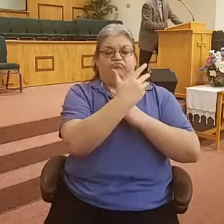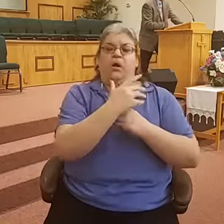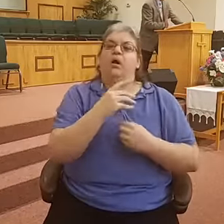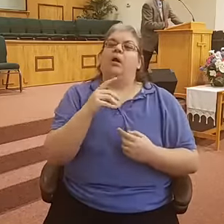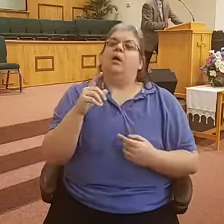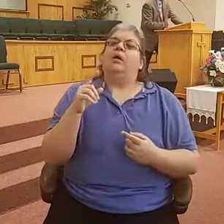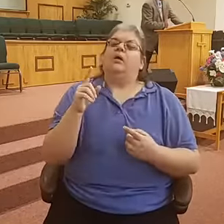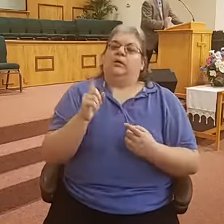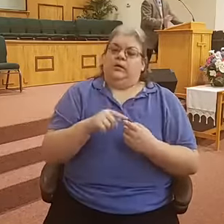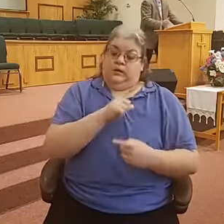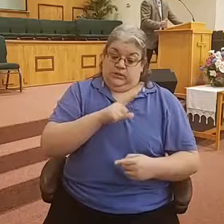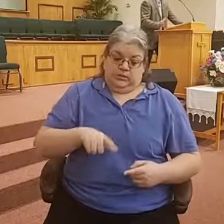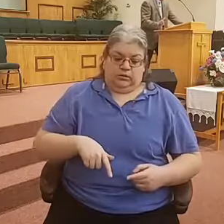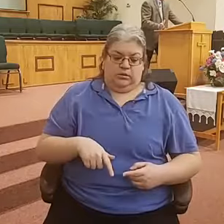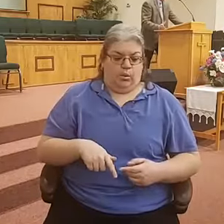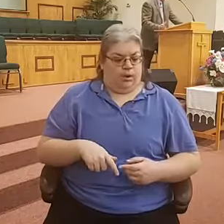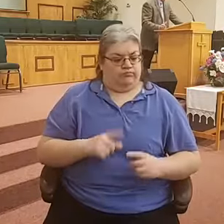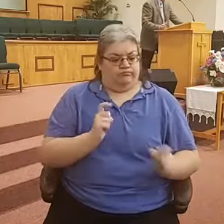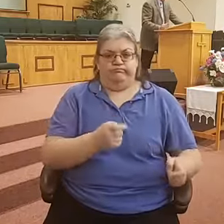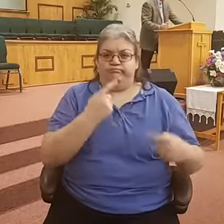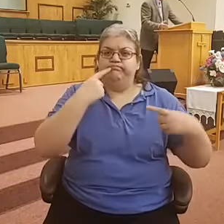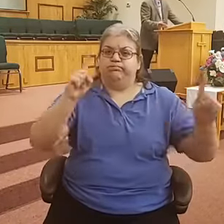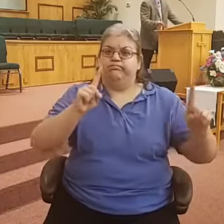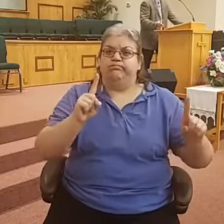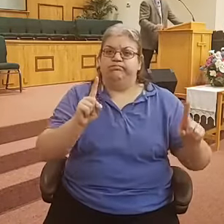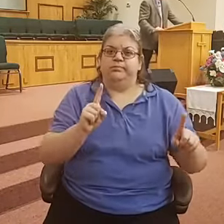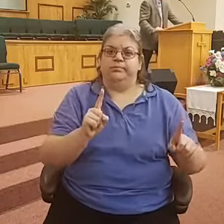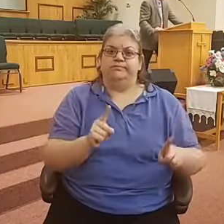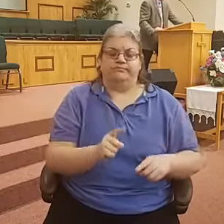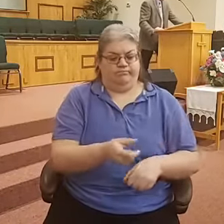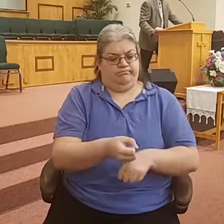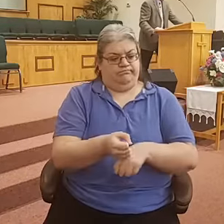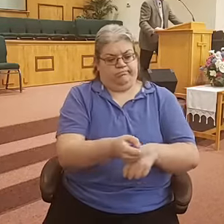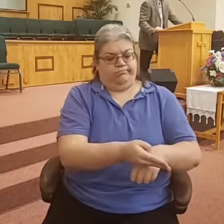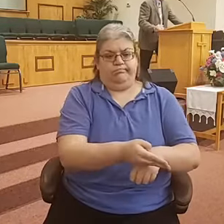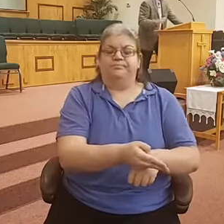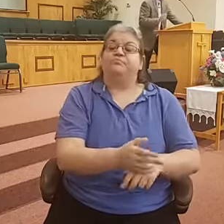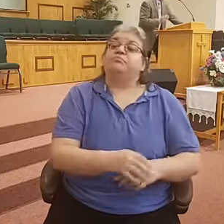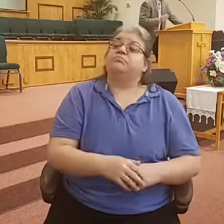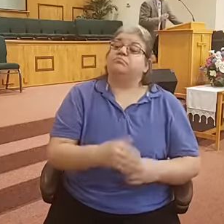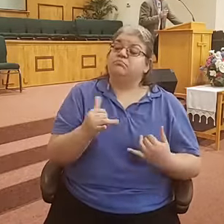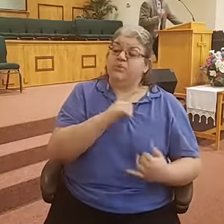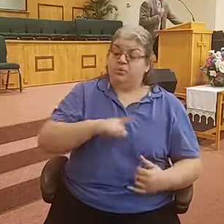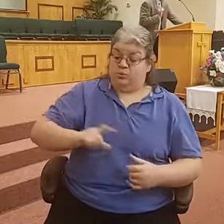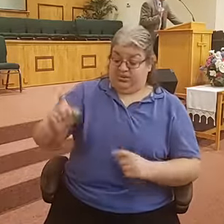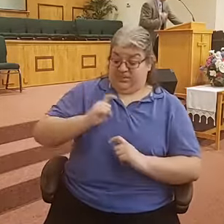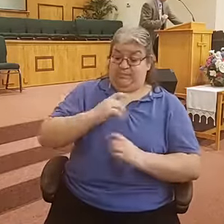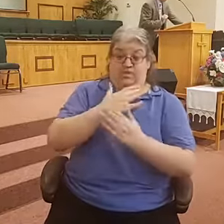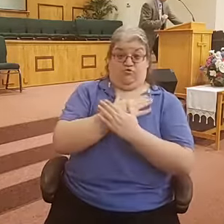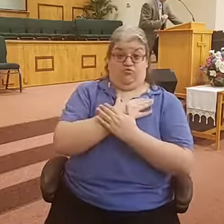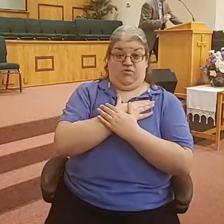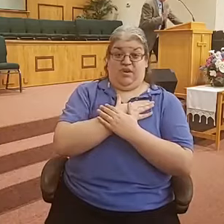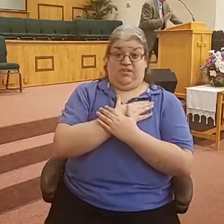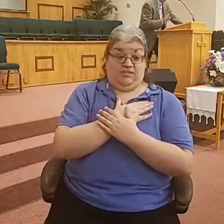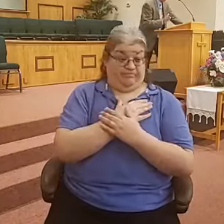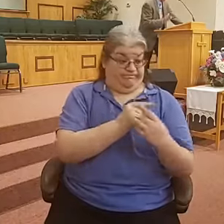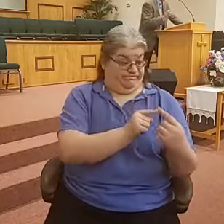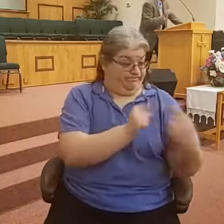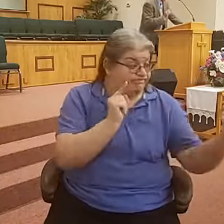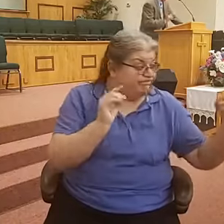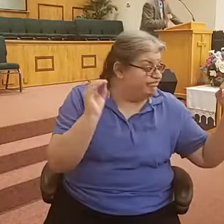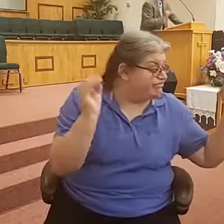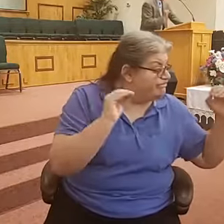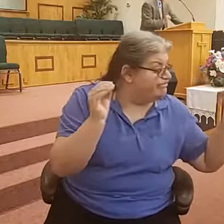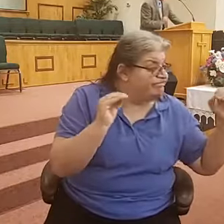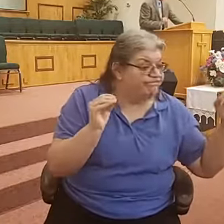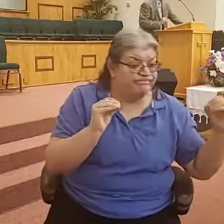soles of his feet. But now the Lord my God hath given me rest on every side, so that there is neither adversity or adversary